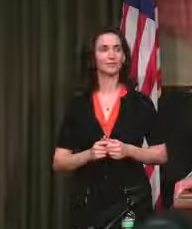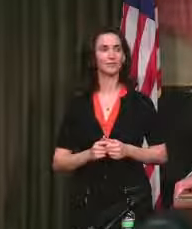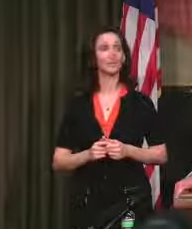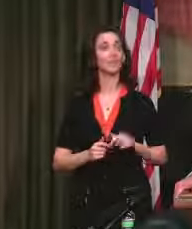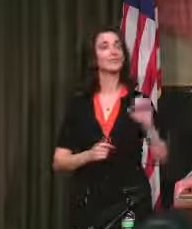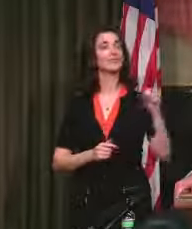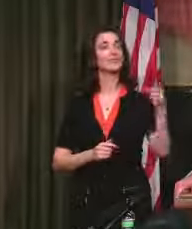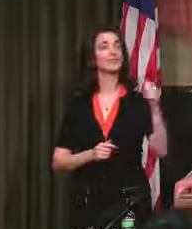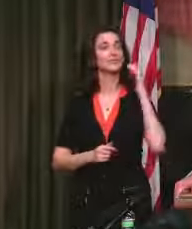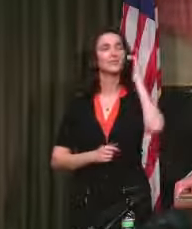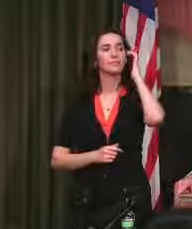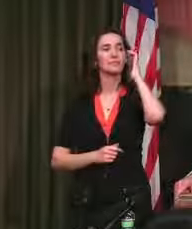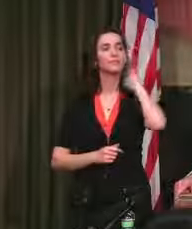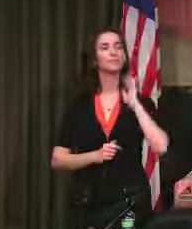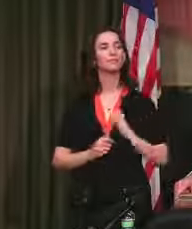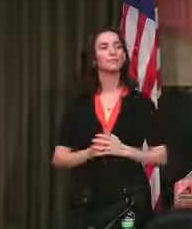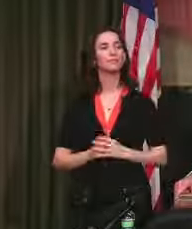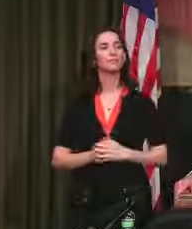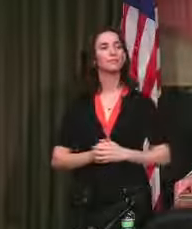yes, ma'am.